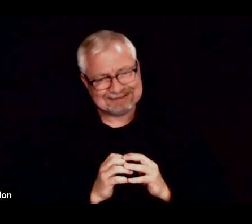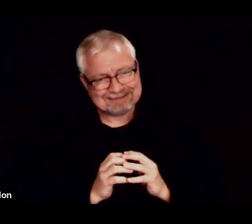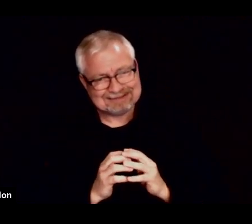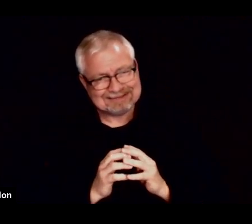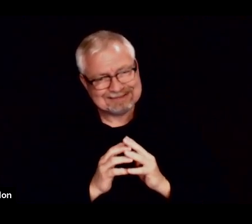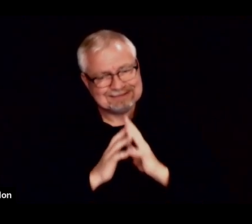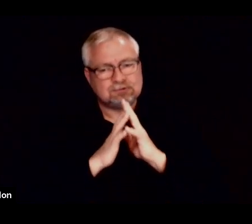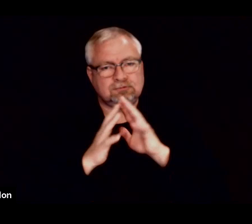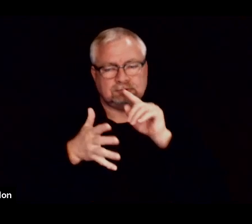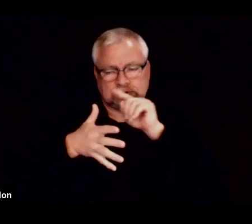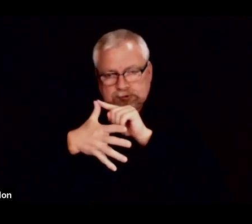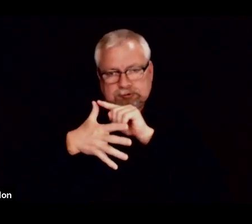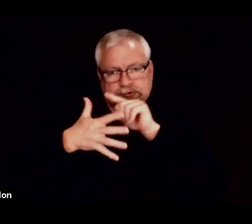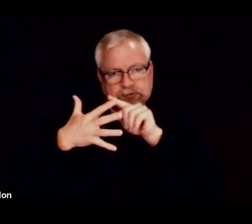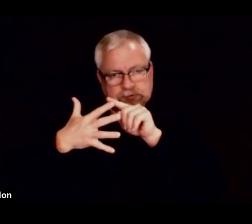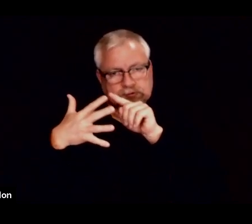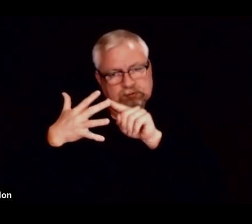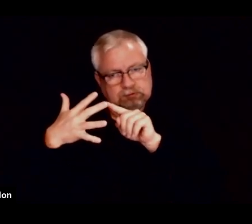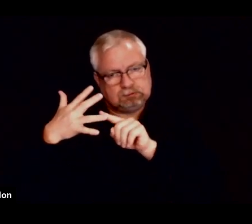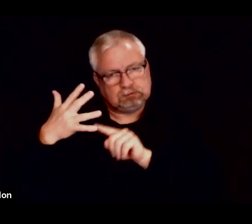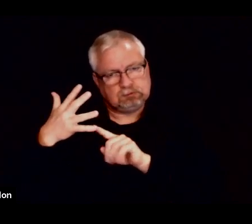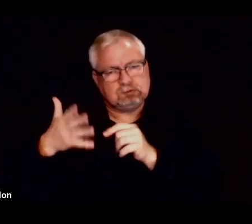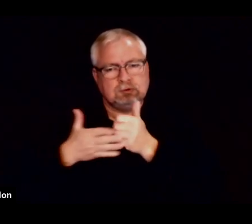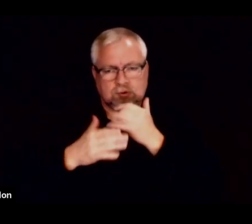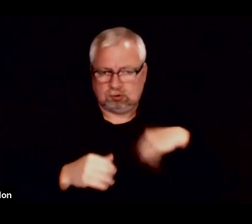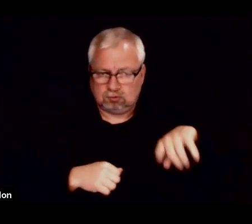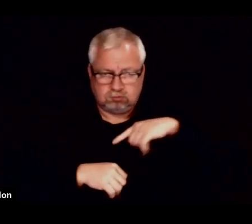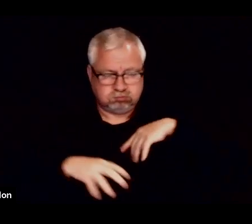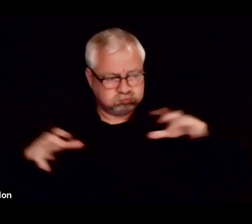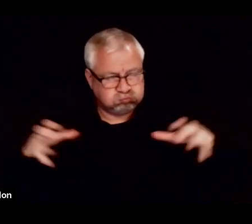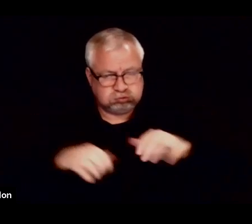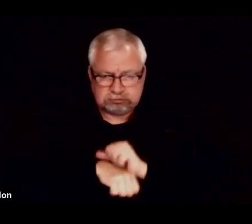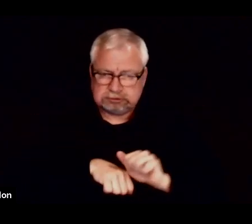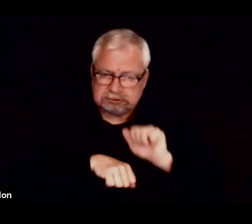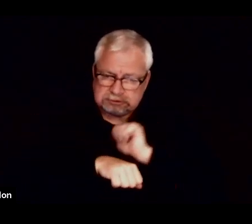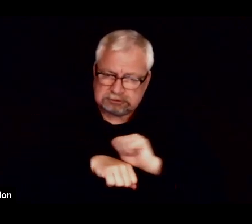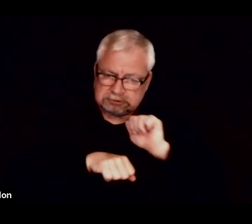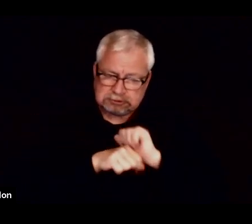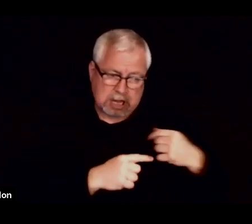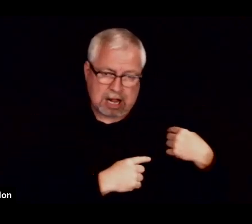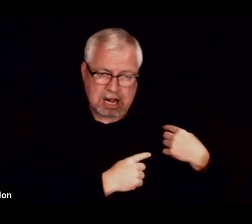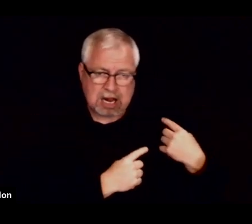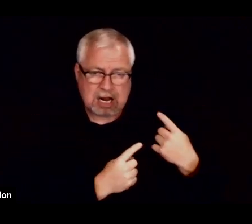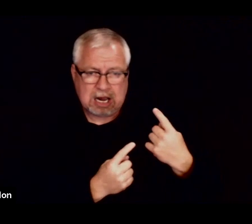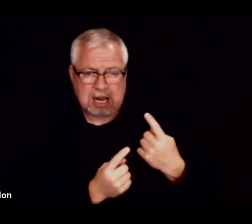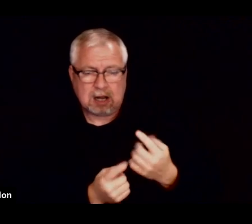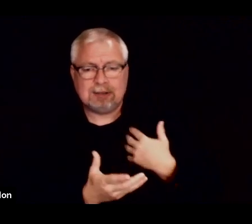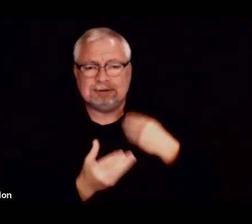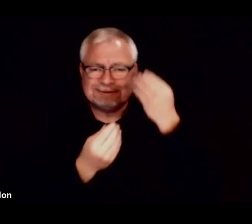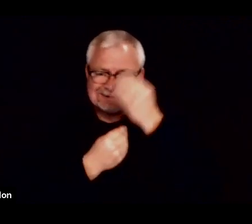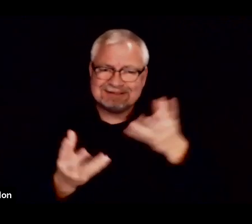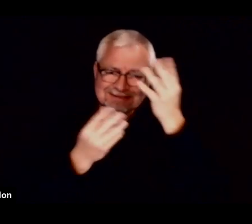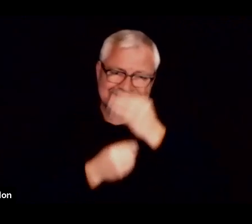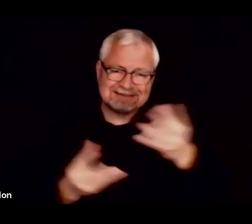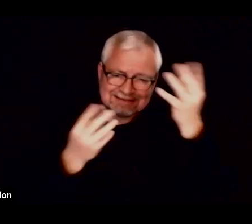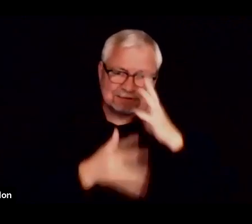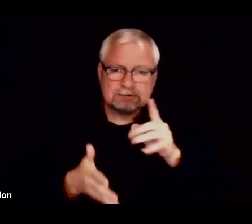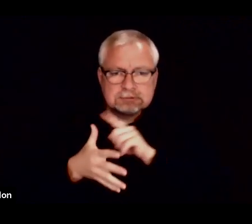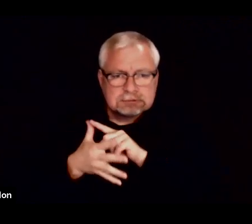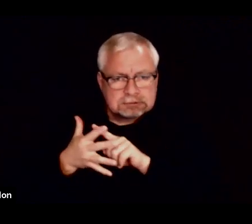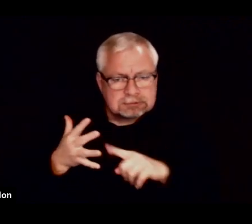been working on actually for quite a bit of time, culminating in our public announcement of the new elements of the plan. We've developed